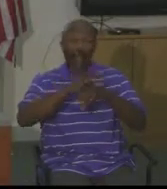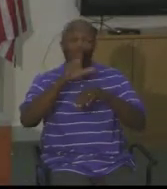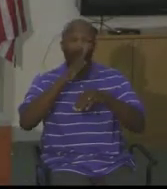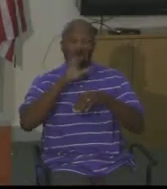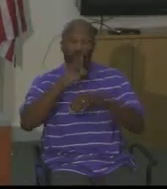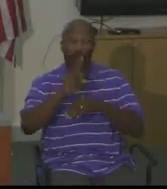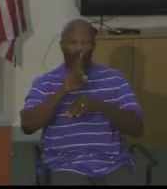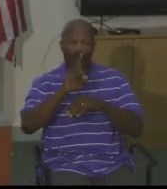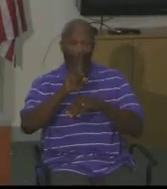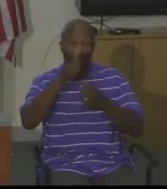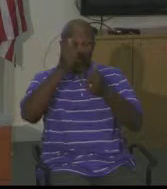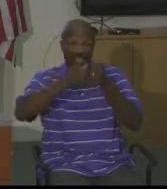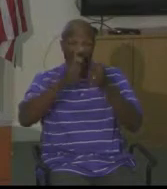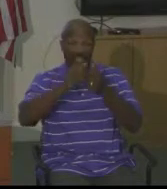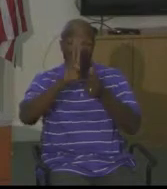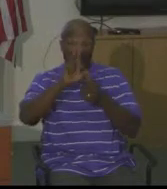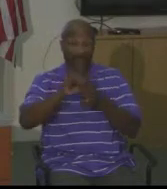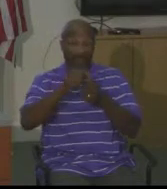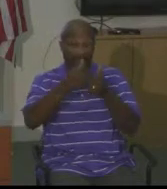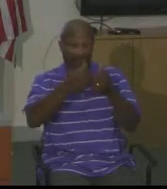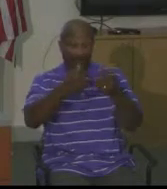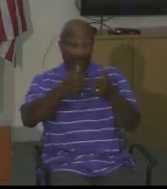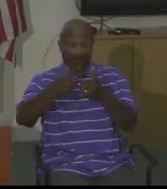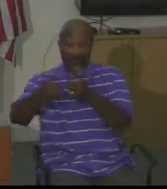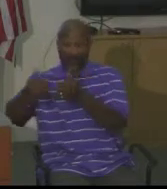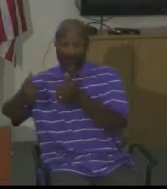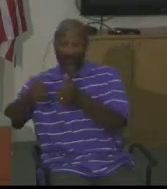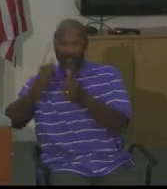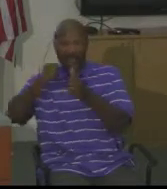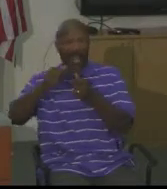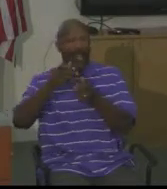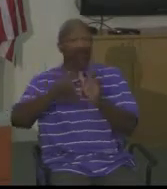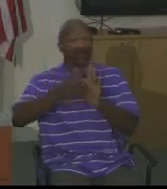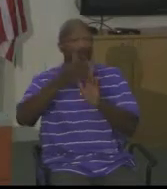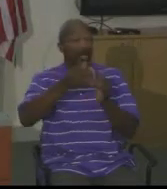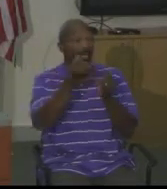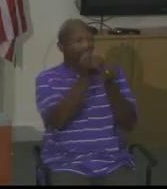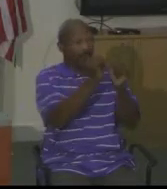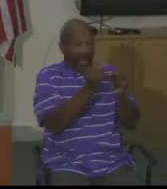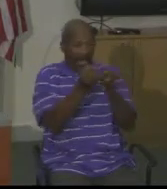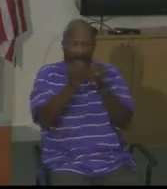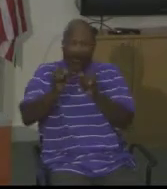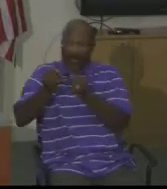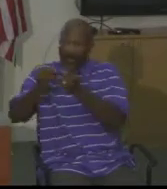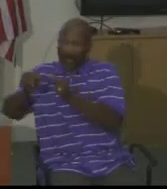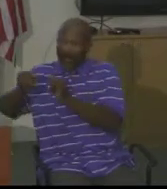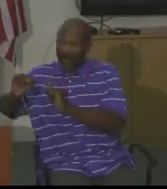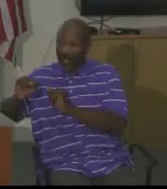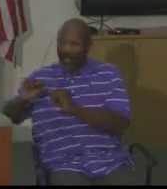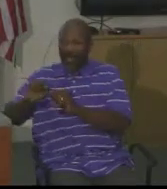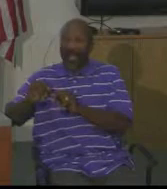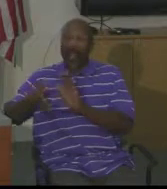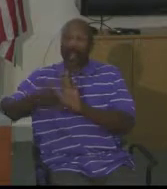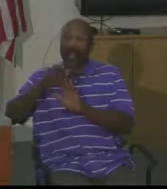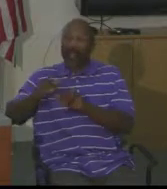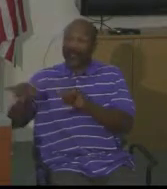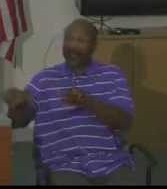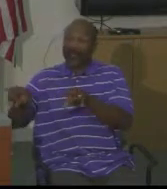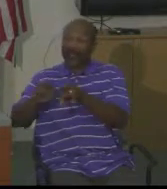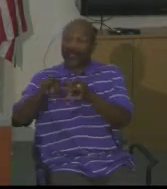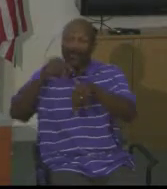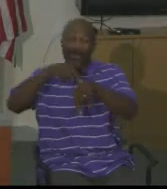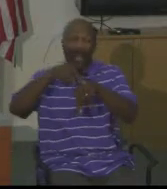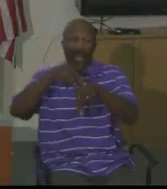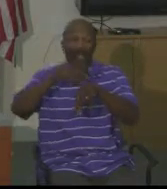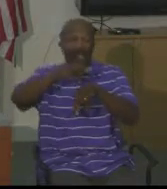And each one of these buses is separated out so that it can run independently and at the same time as